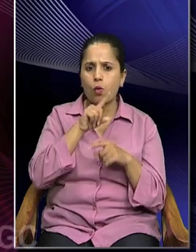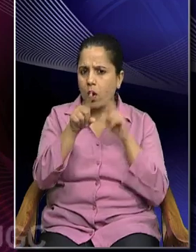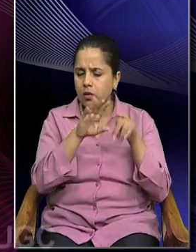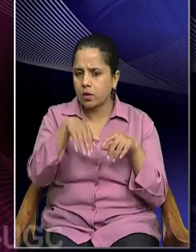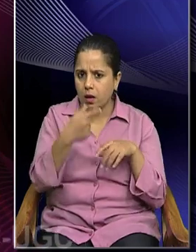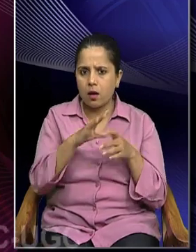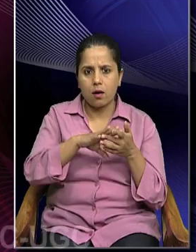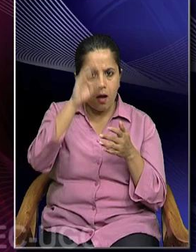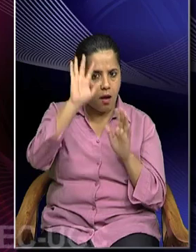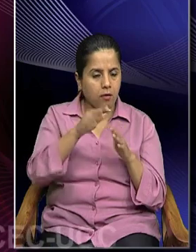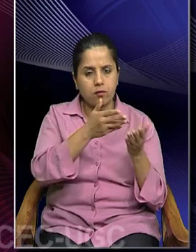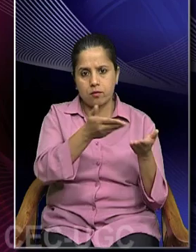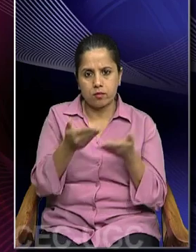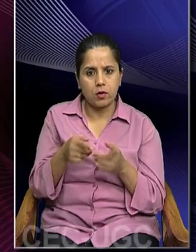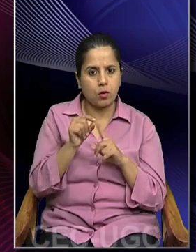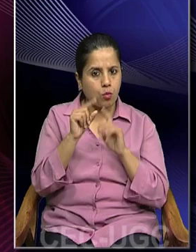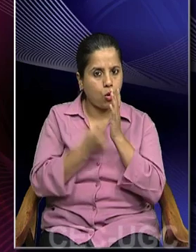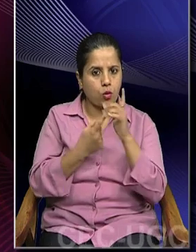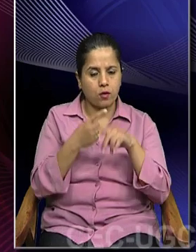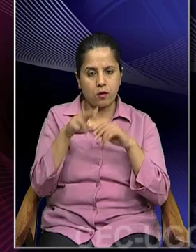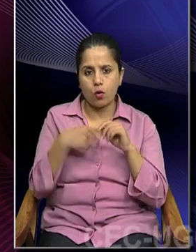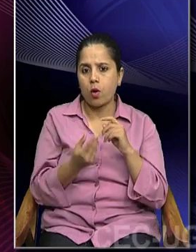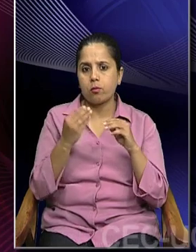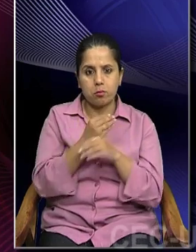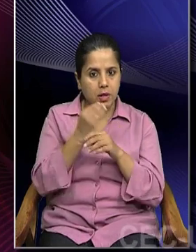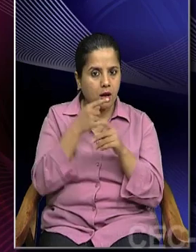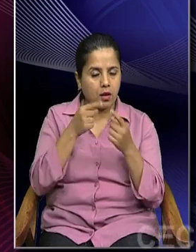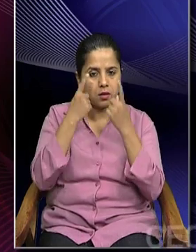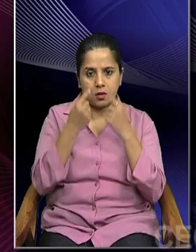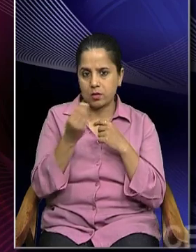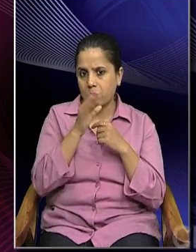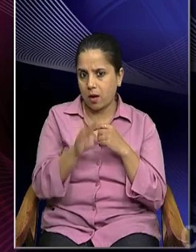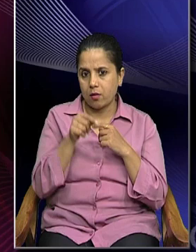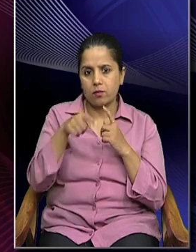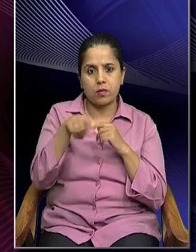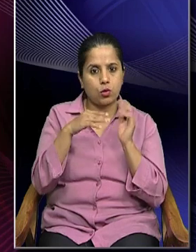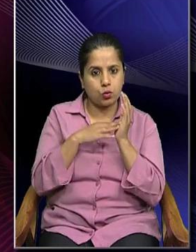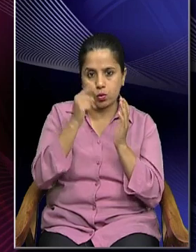the portfolio assessment and the peer assessment. The